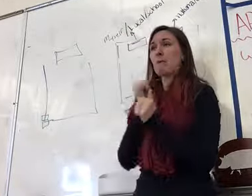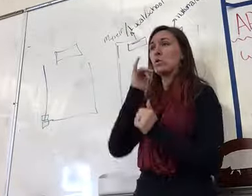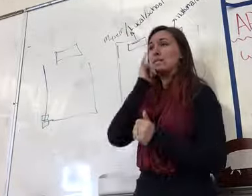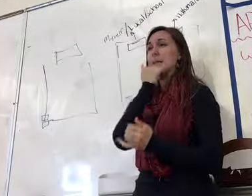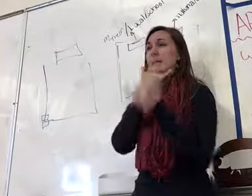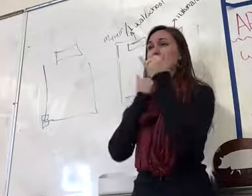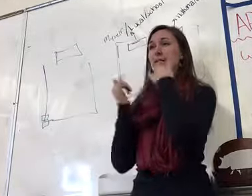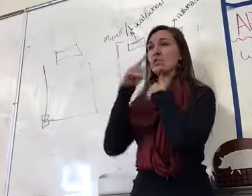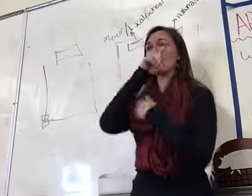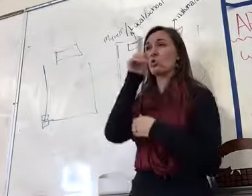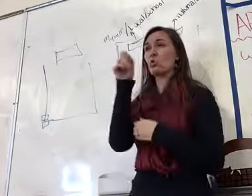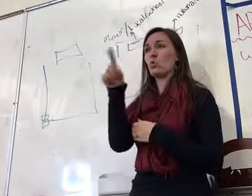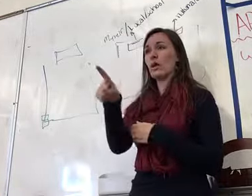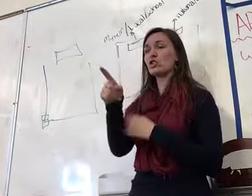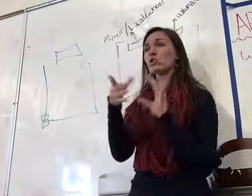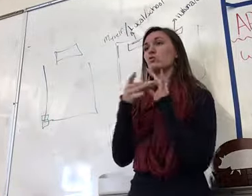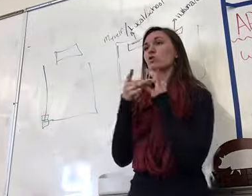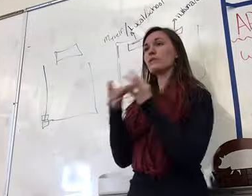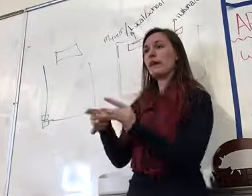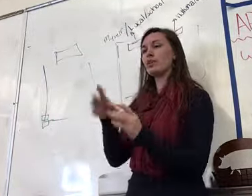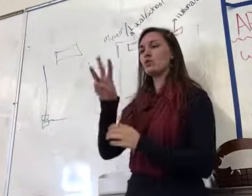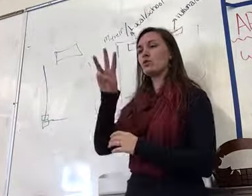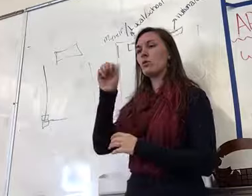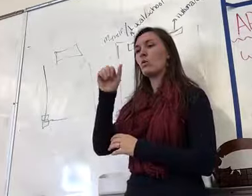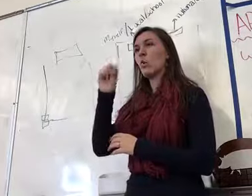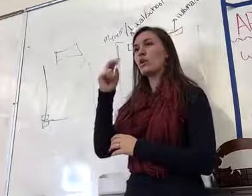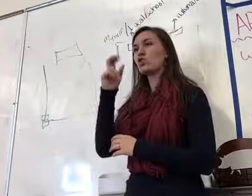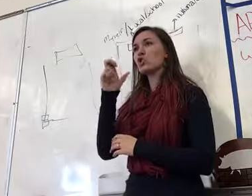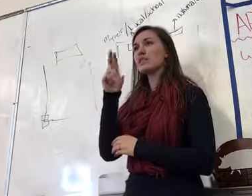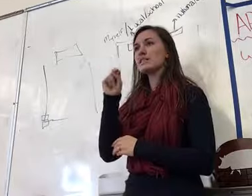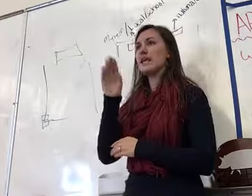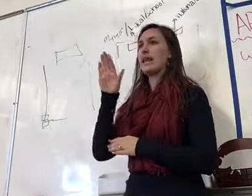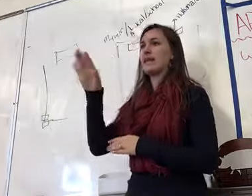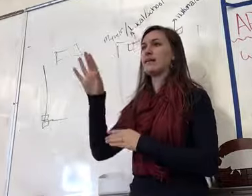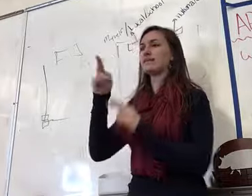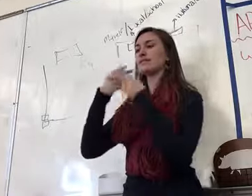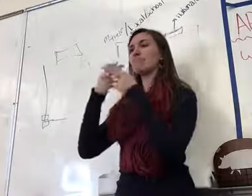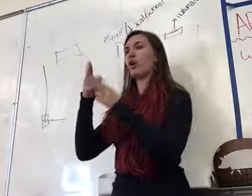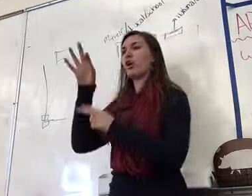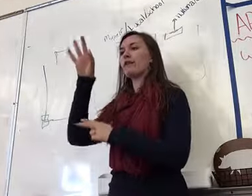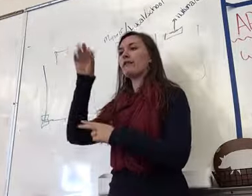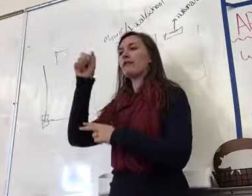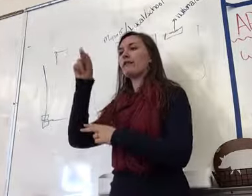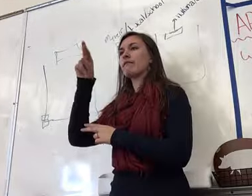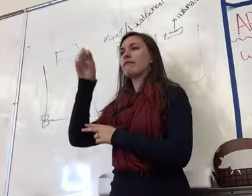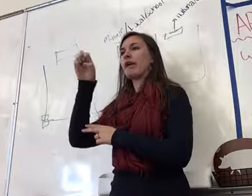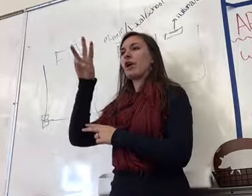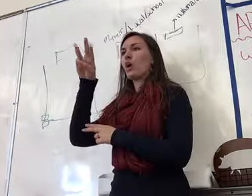George Washington's farewell address. So make sure you study that. That's probably the most important end